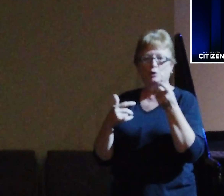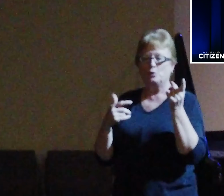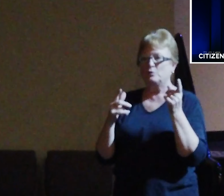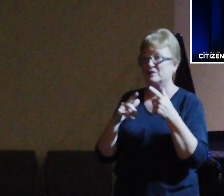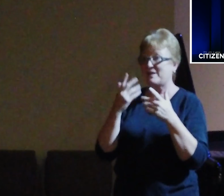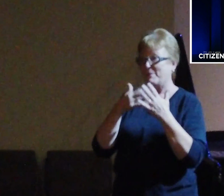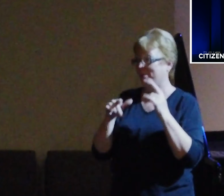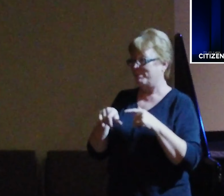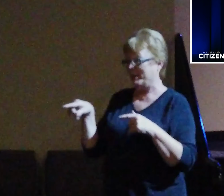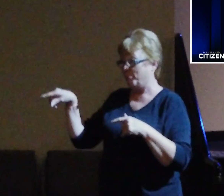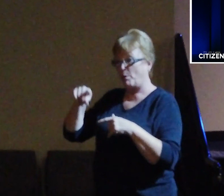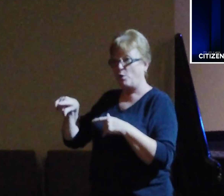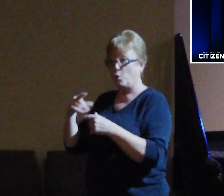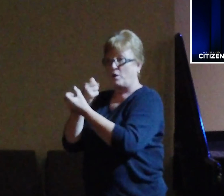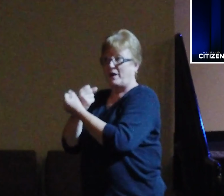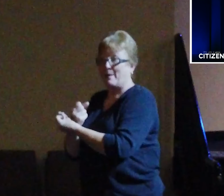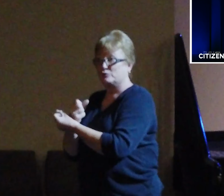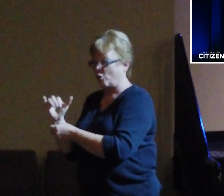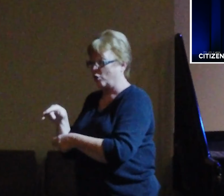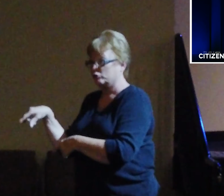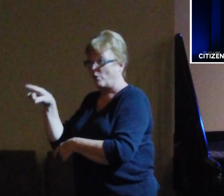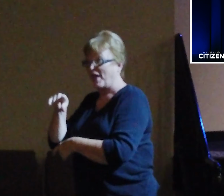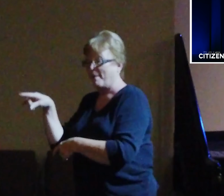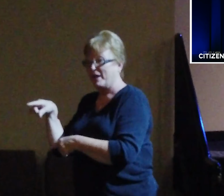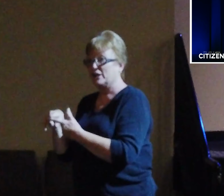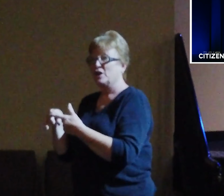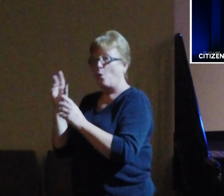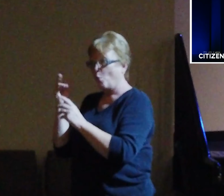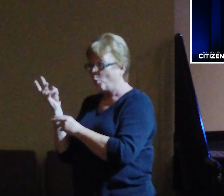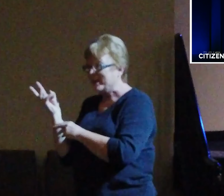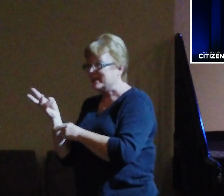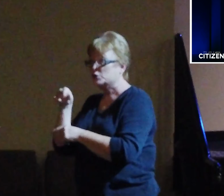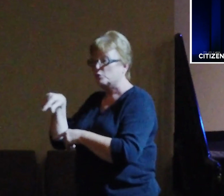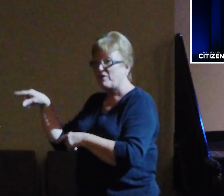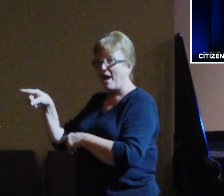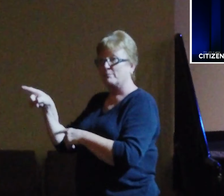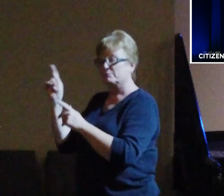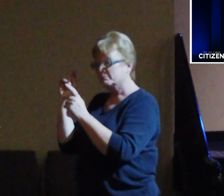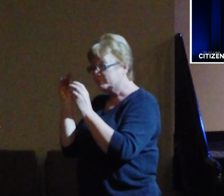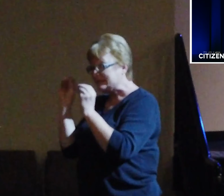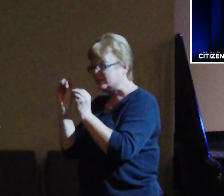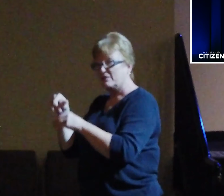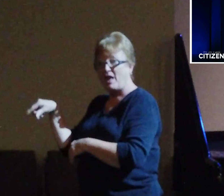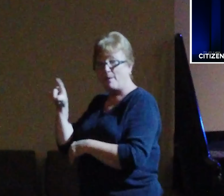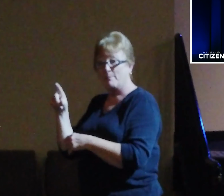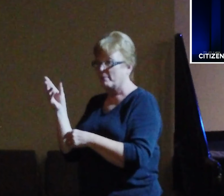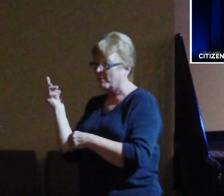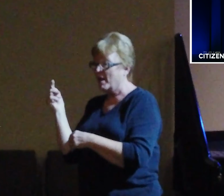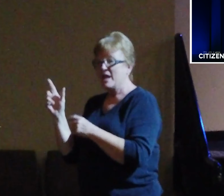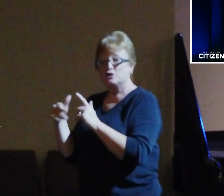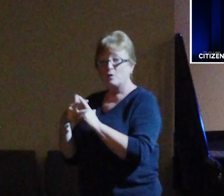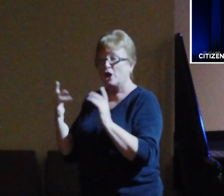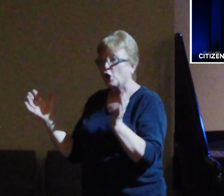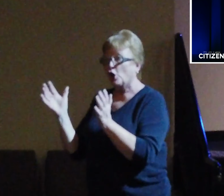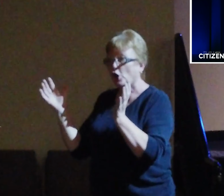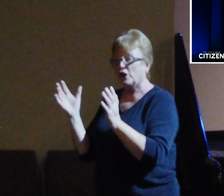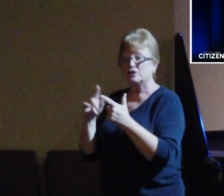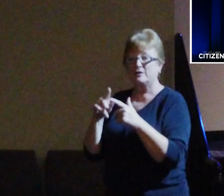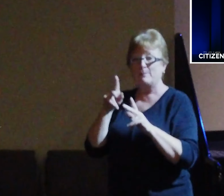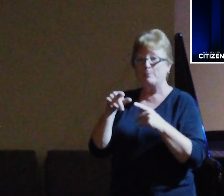and brought a new boldness to the brothers who were witness to it. And no doubt, he's writing this to encourage the